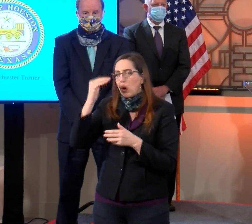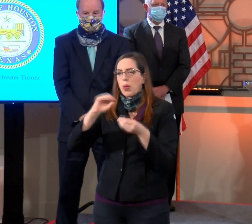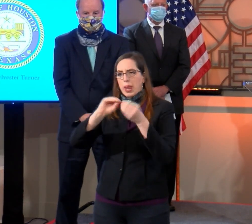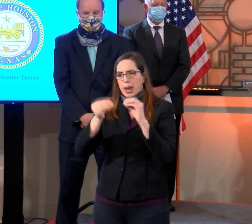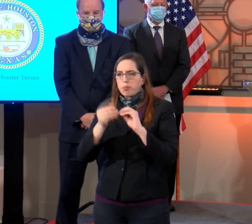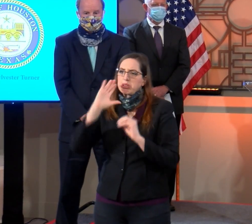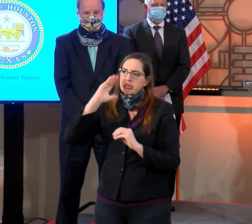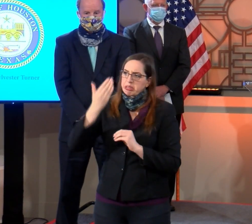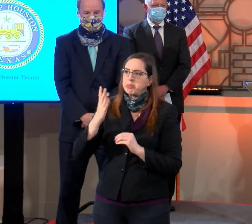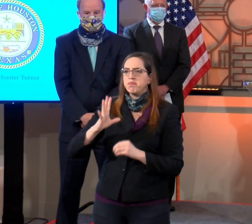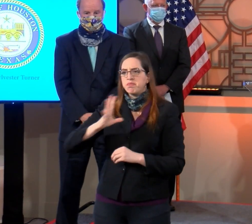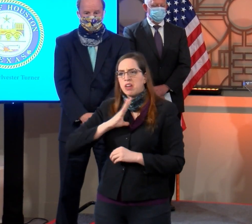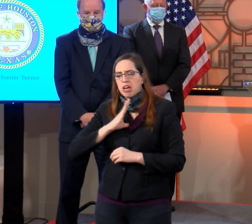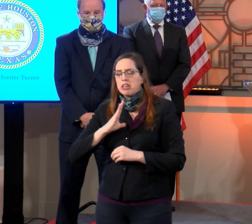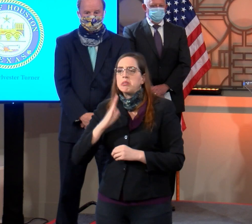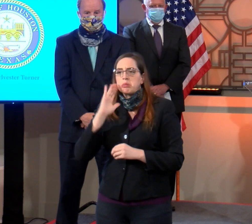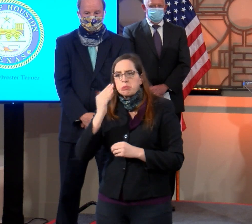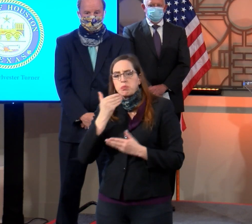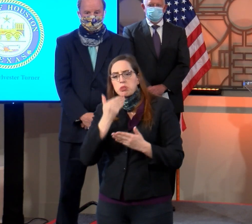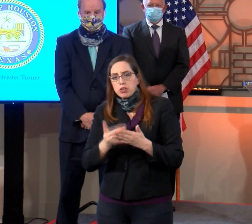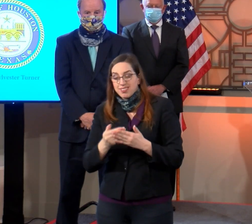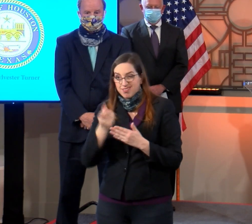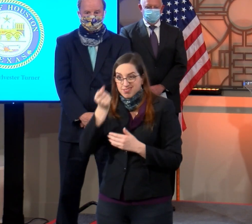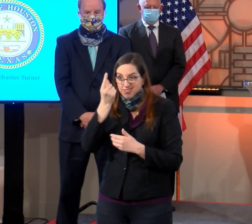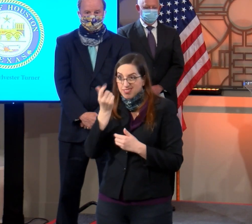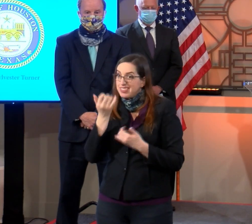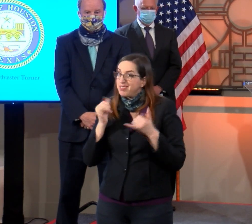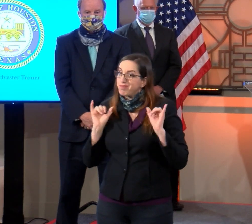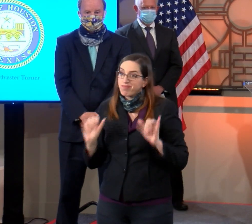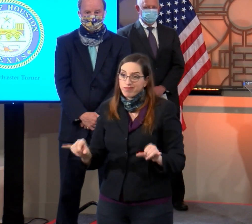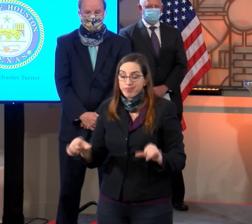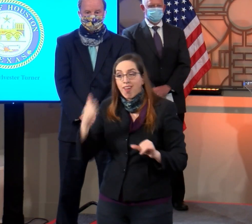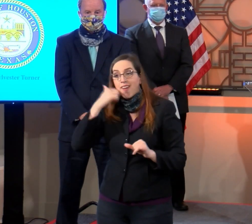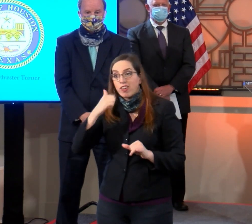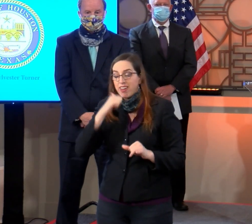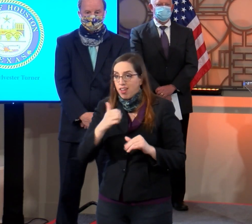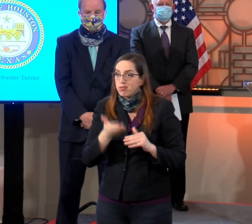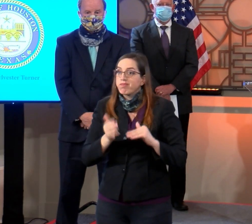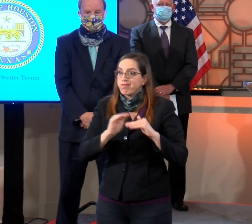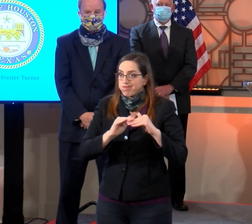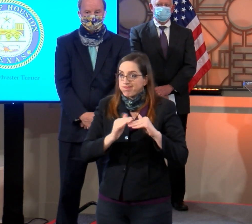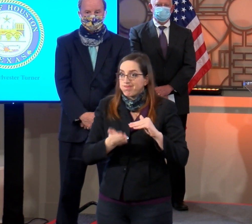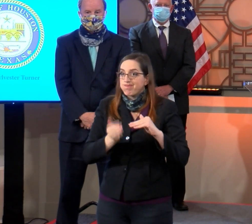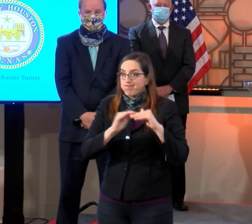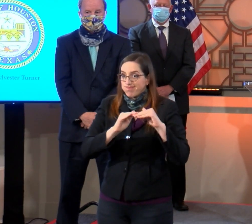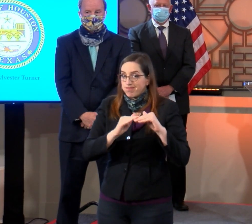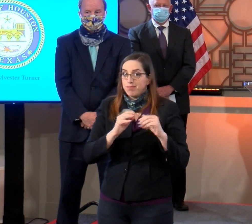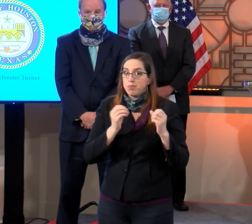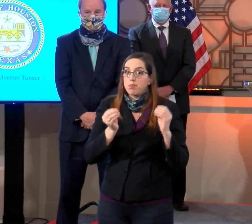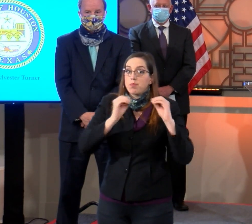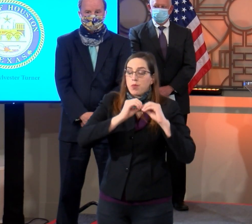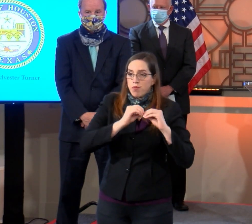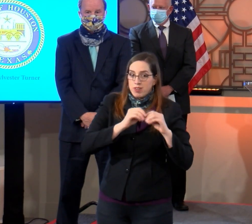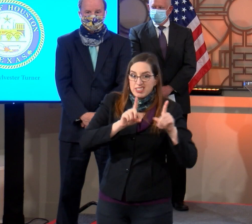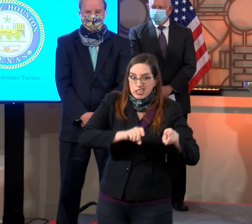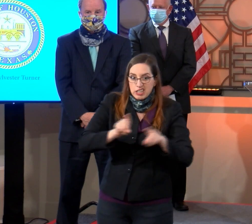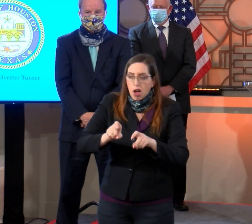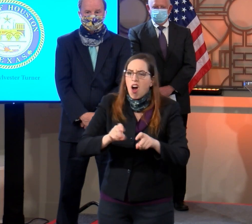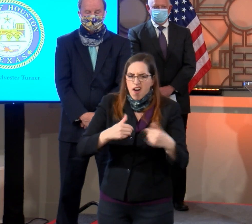favorable, but every day almost we are adding to the number of people testing positively